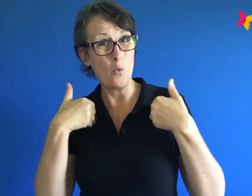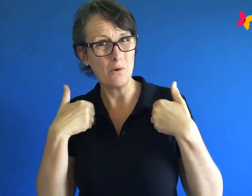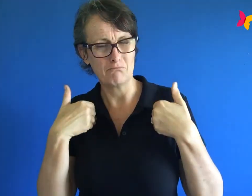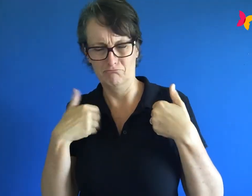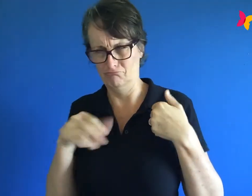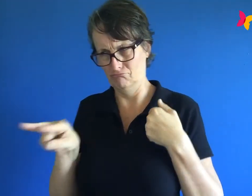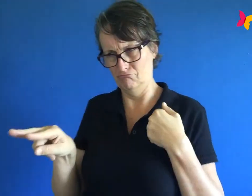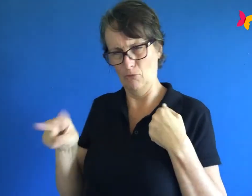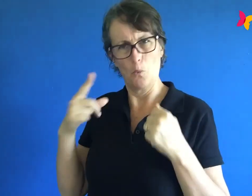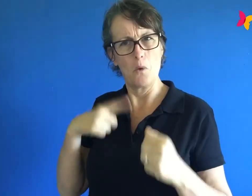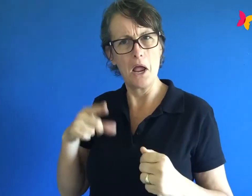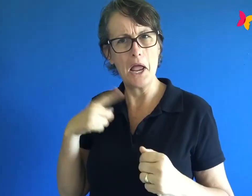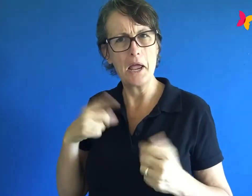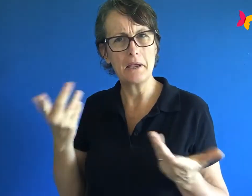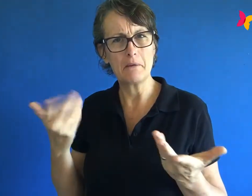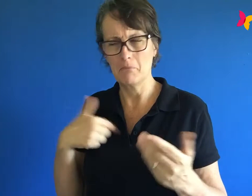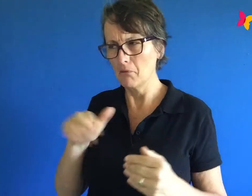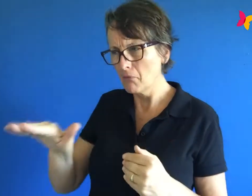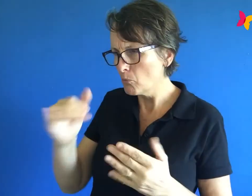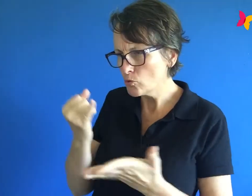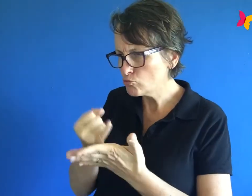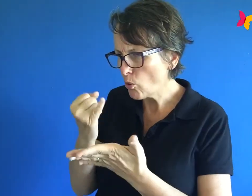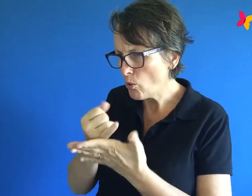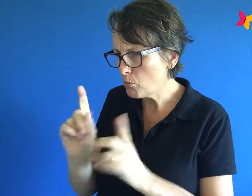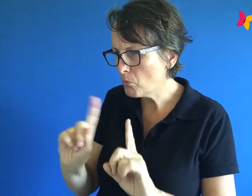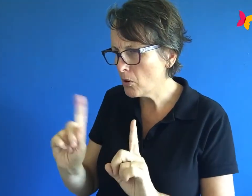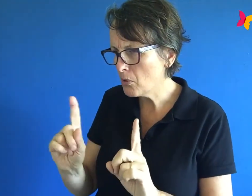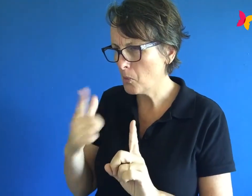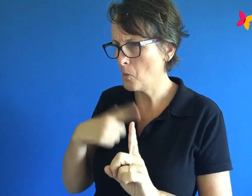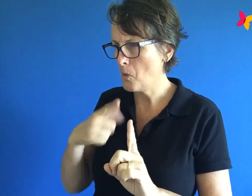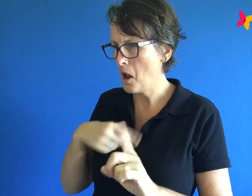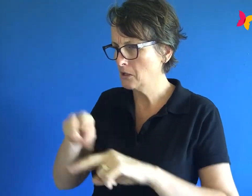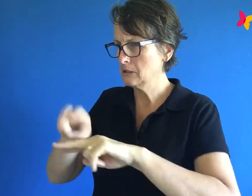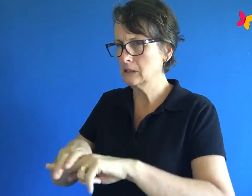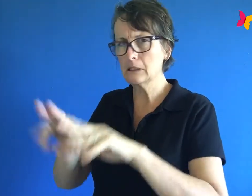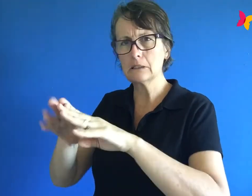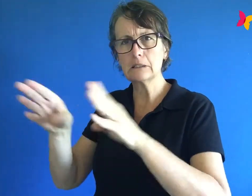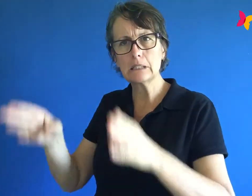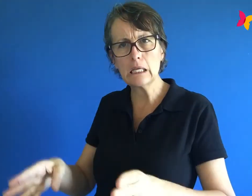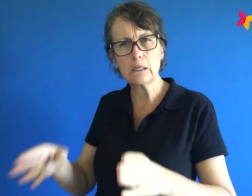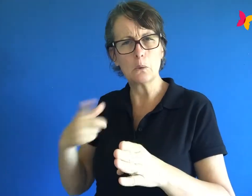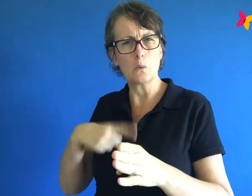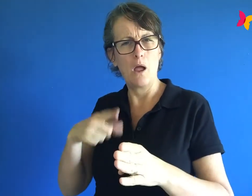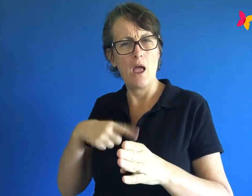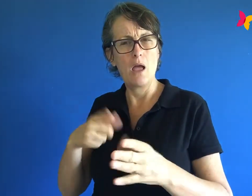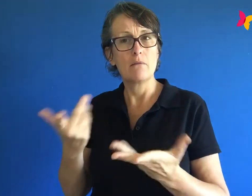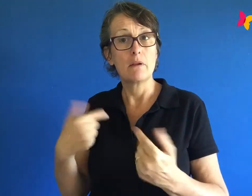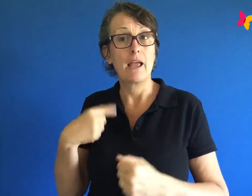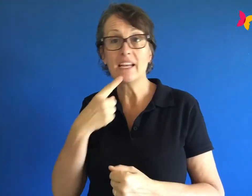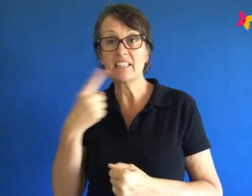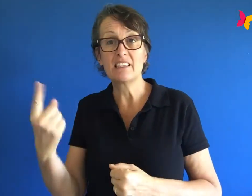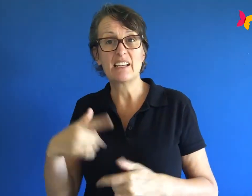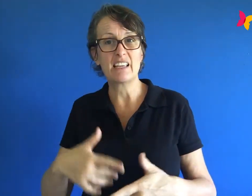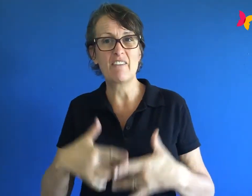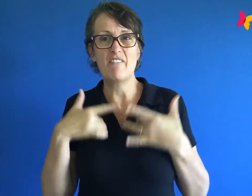And I asked him what was wrong, and he said that he was feeling something that he